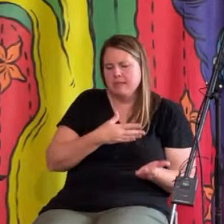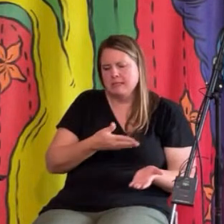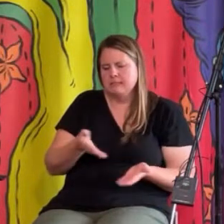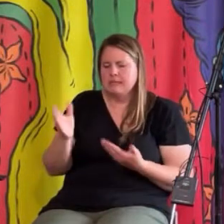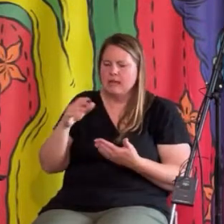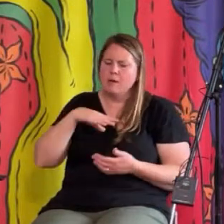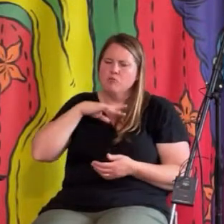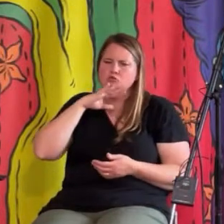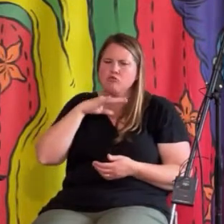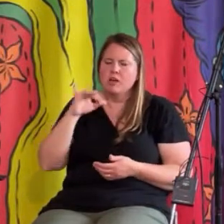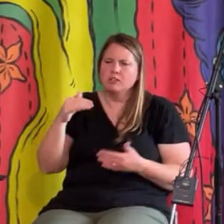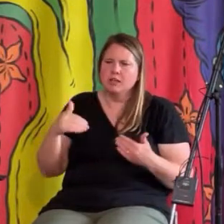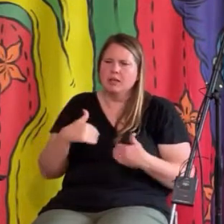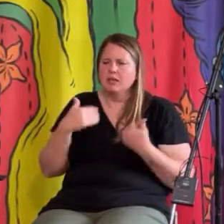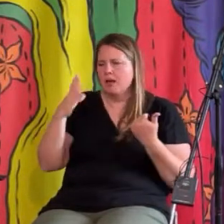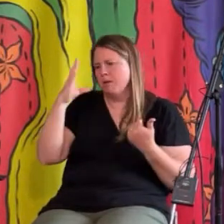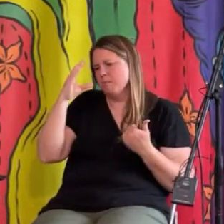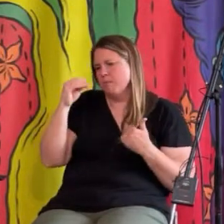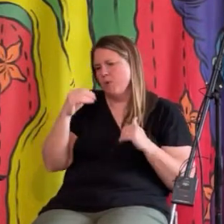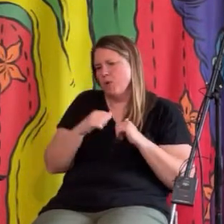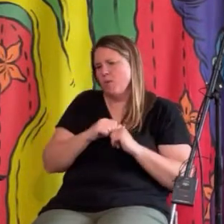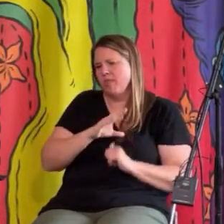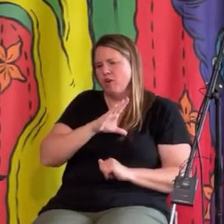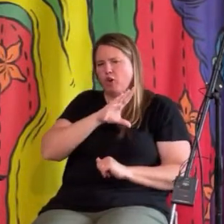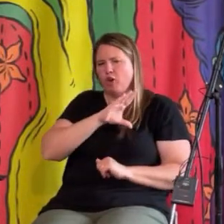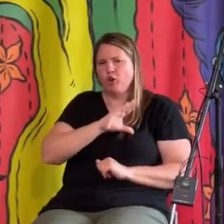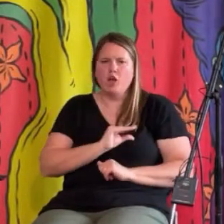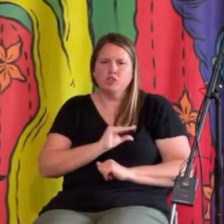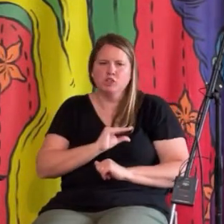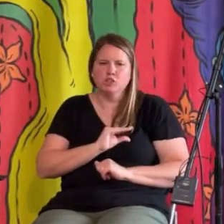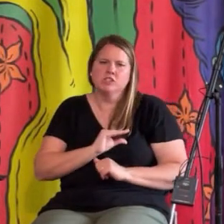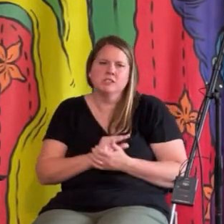young boy with a crush.